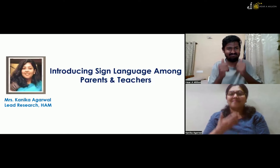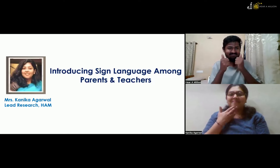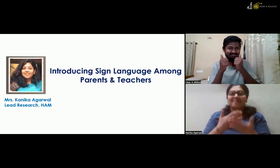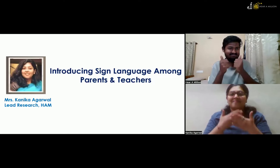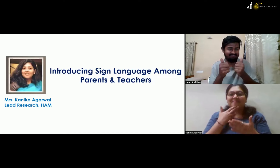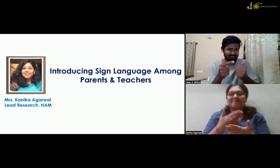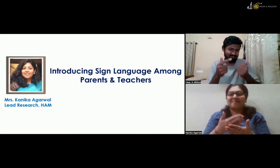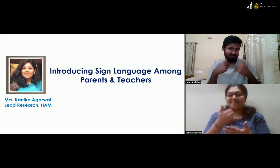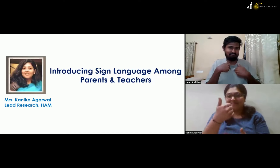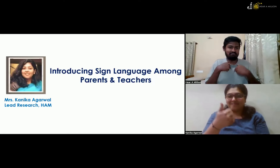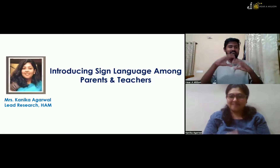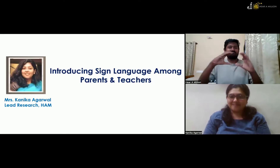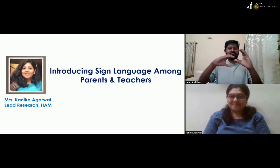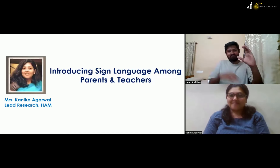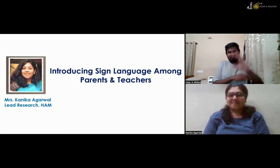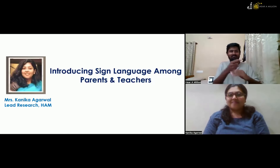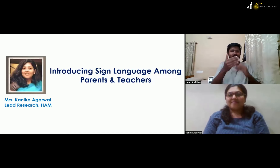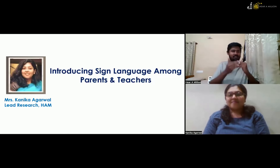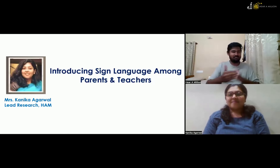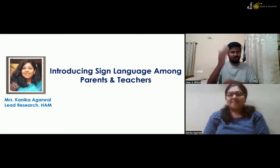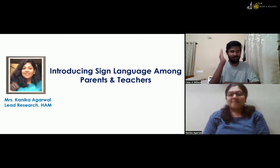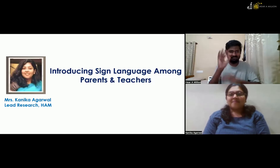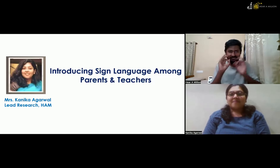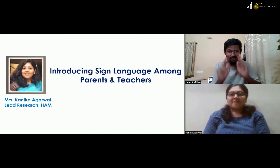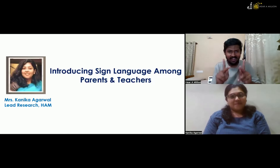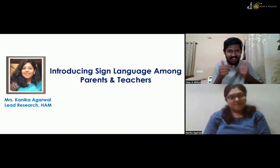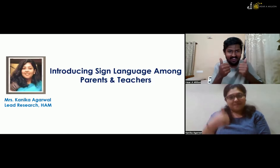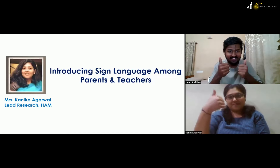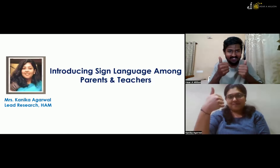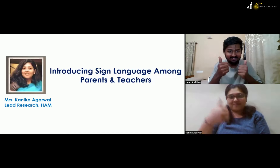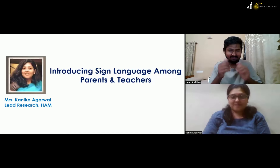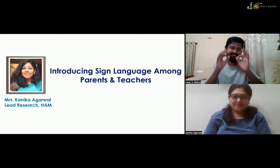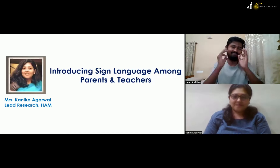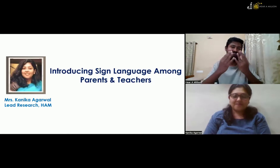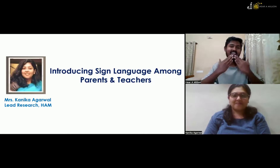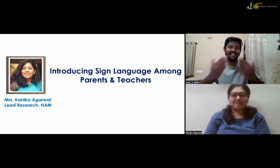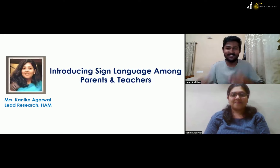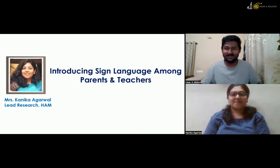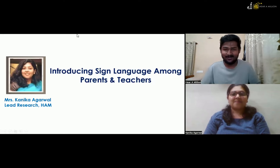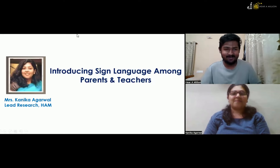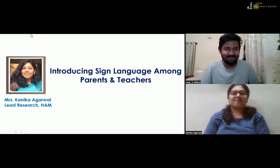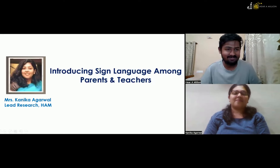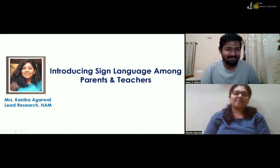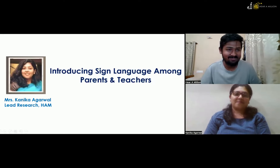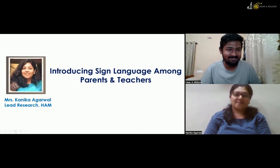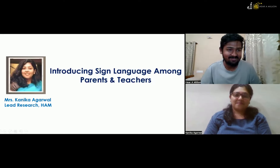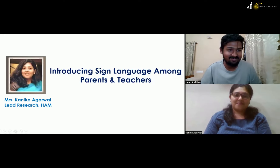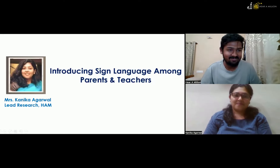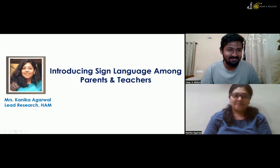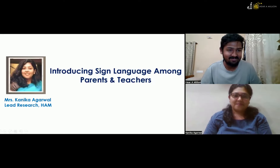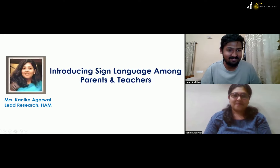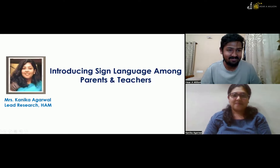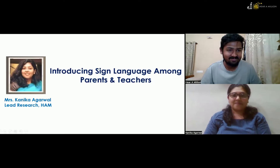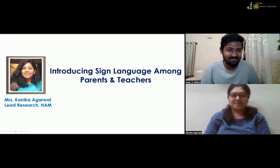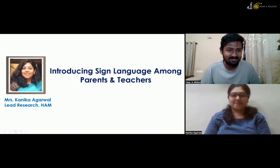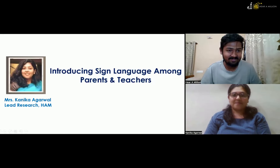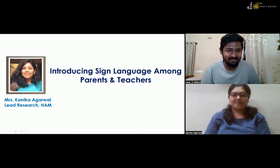she would be presenting here. Thank you so much. Yeah, so now Kanika can go ahead. Thank